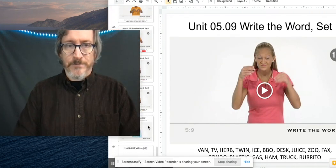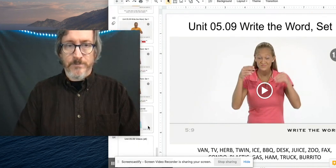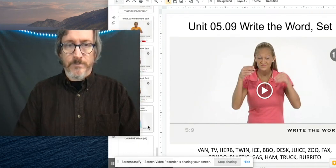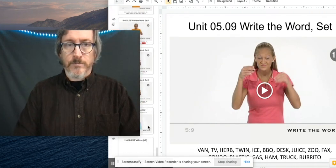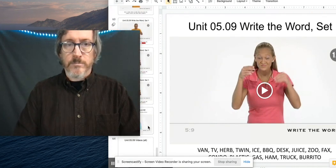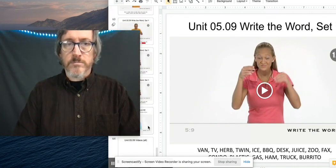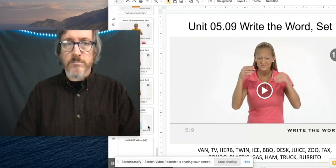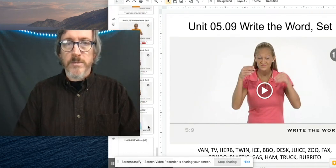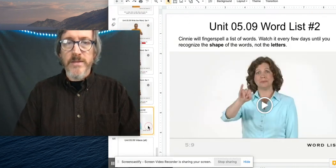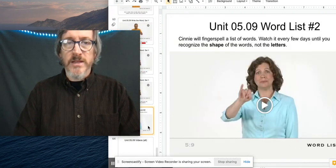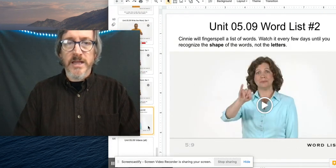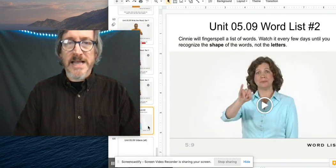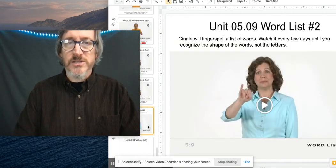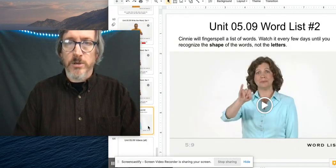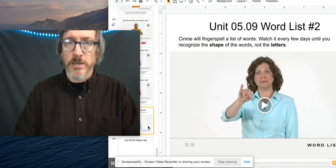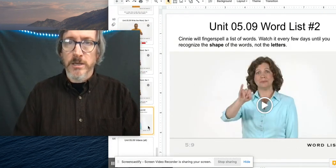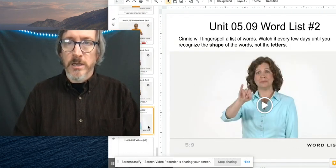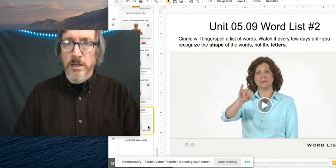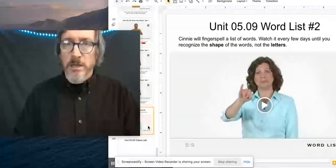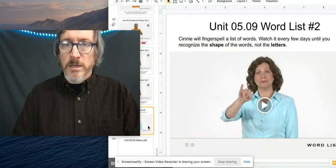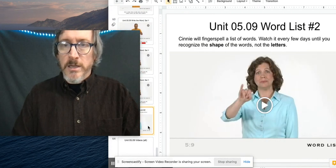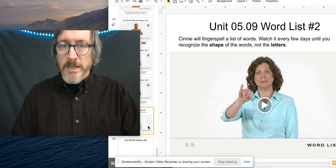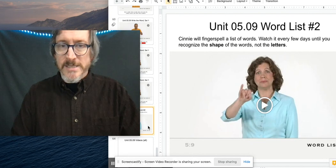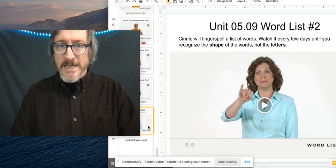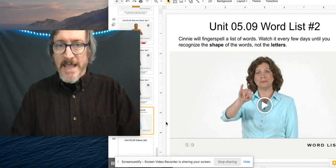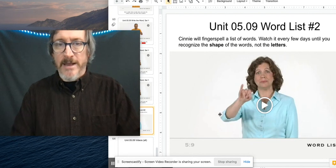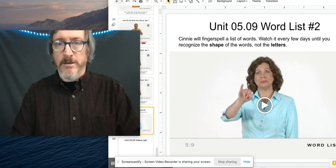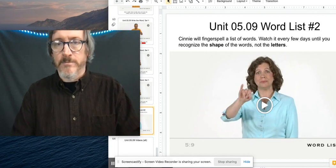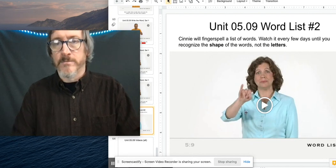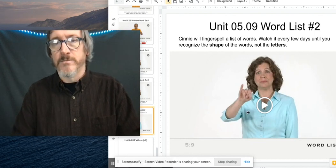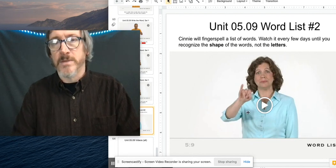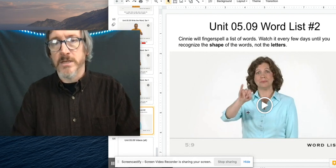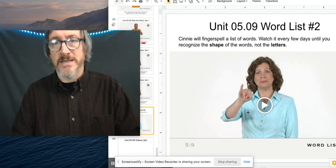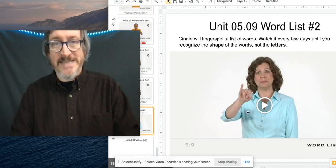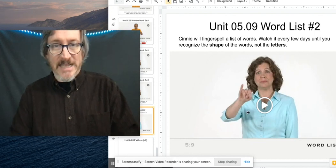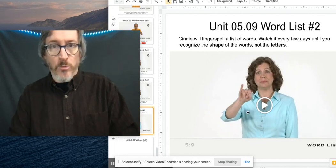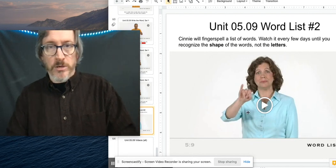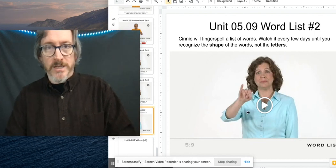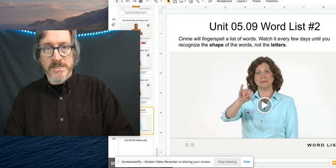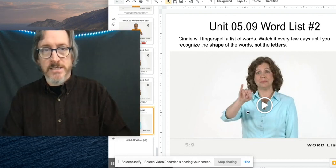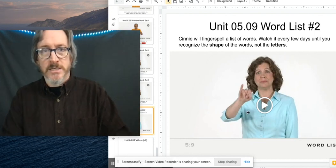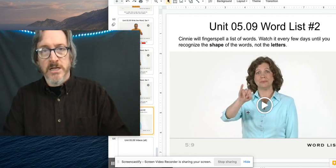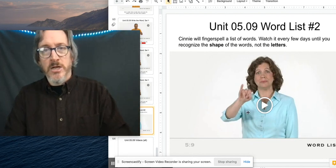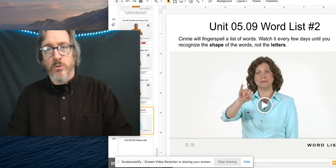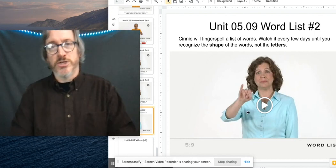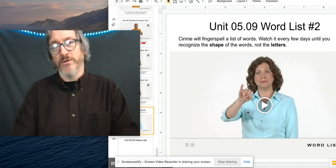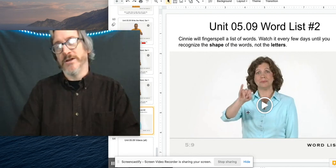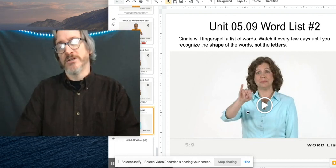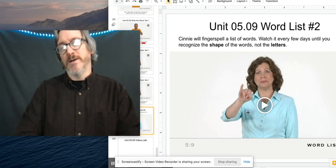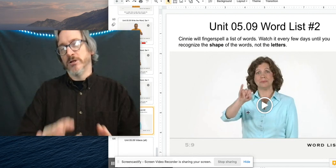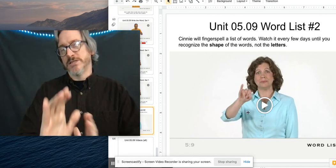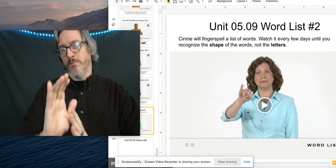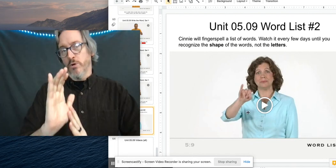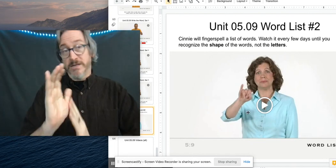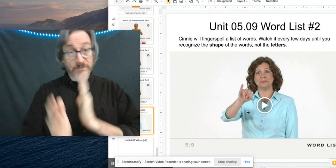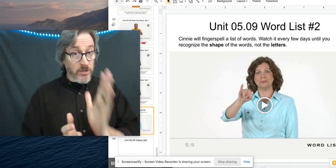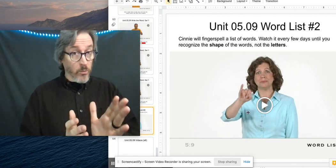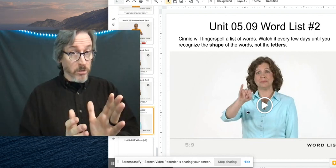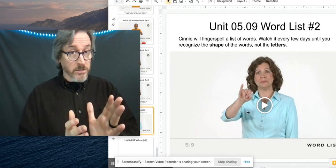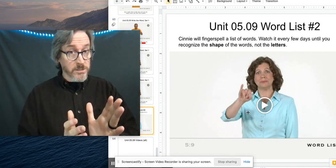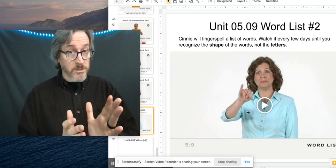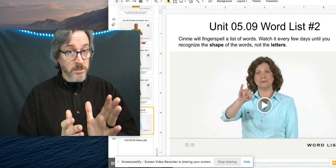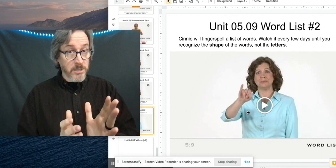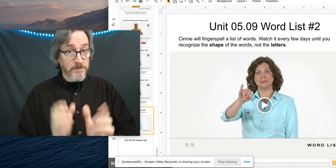set. And then the last one is, again, the second word list, where she'll fingerspell some more